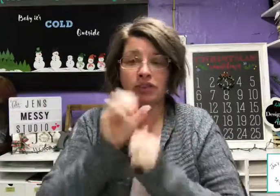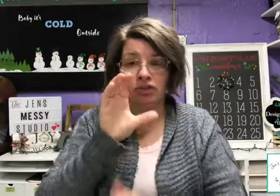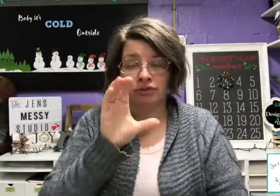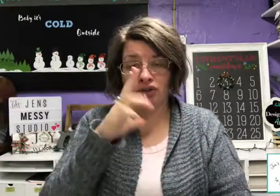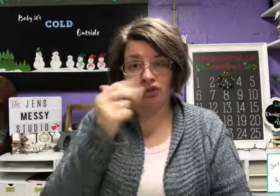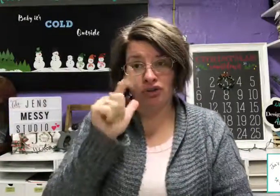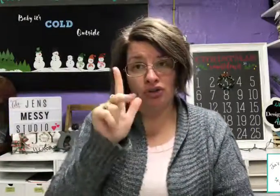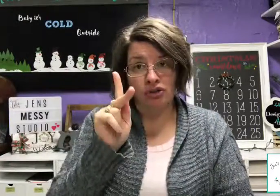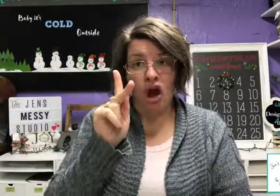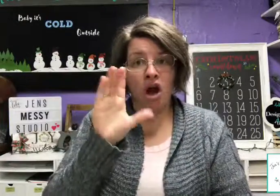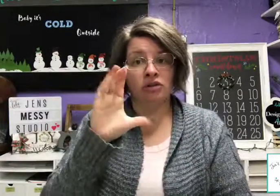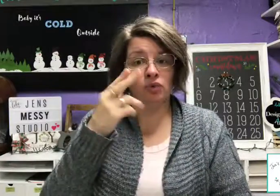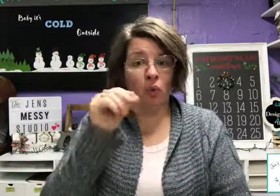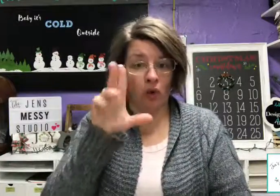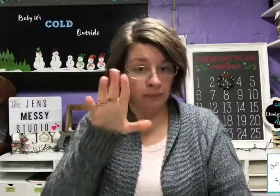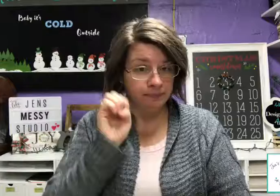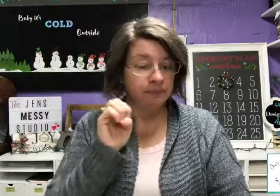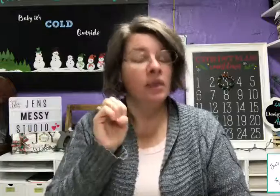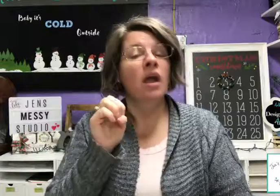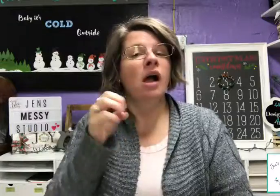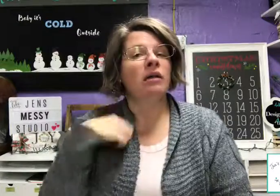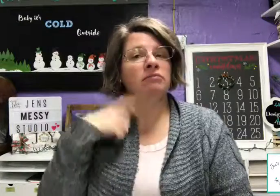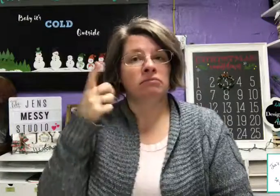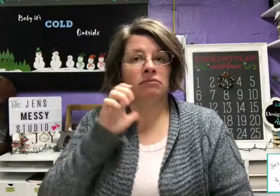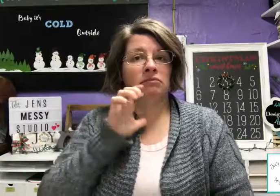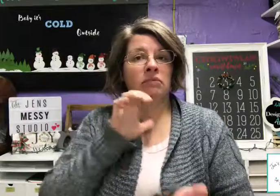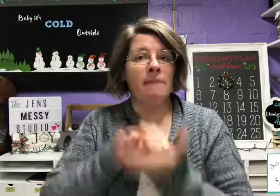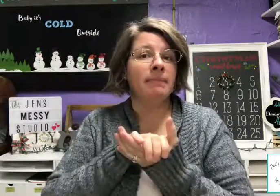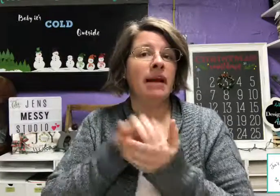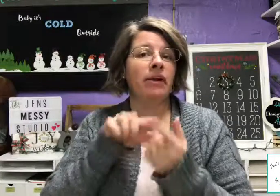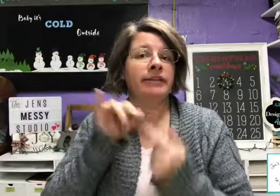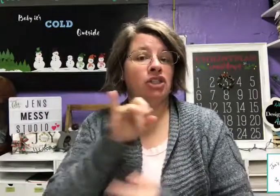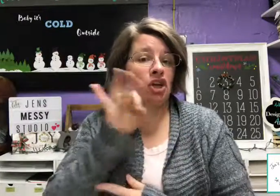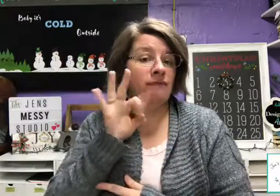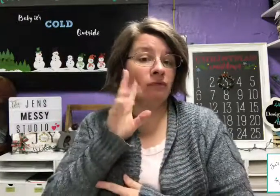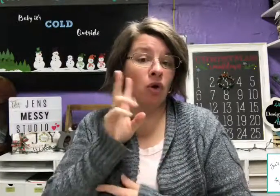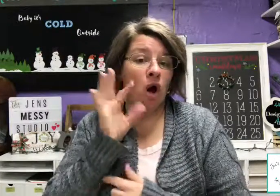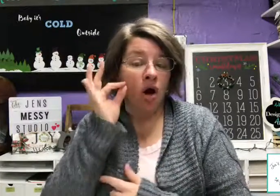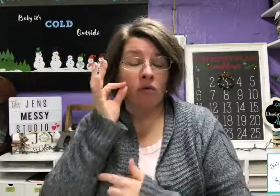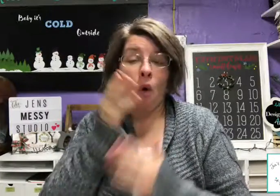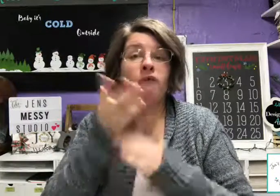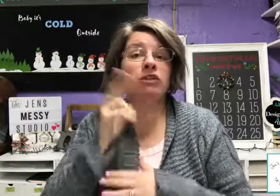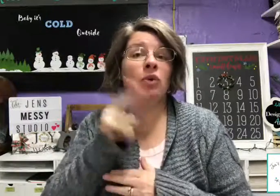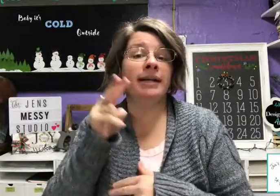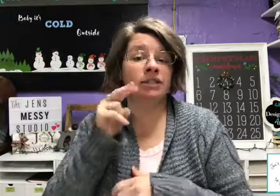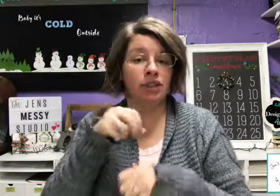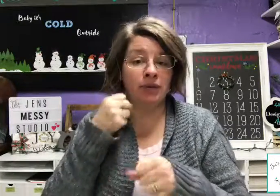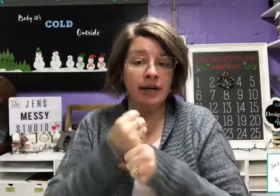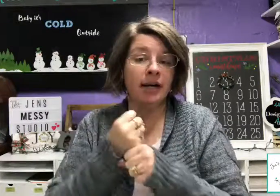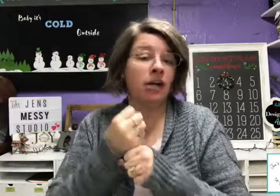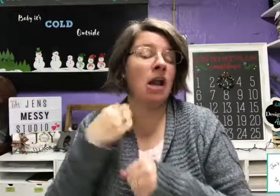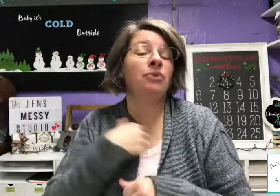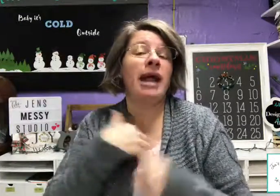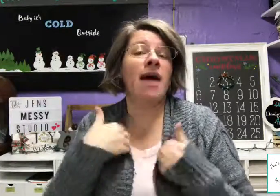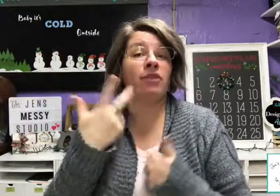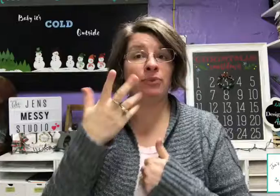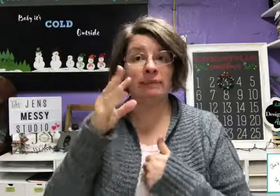of tall store. I've been married to Jenifer for over 22 years. We have 3